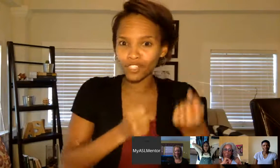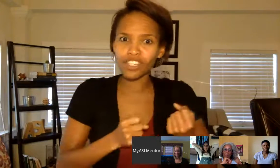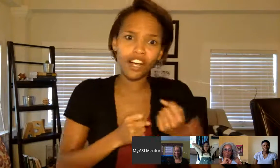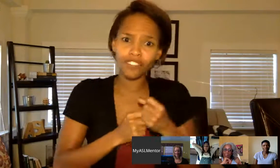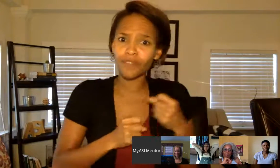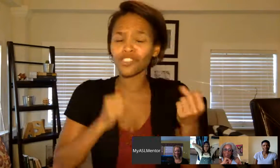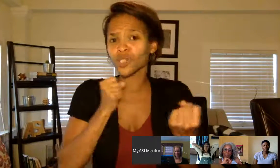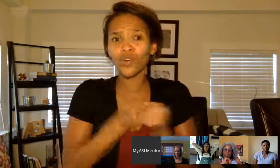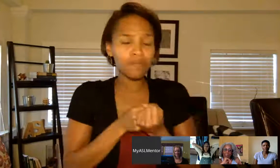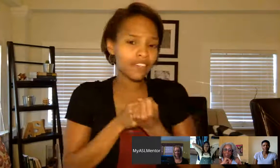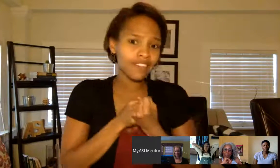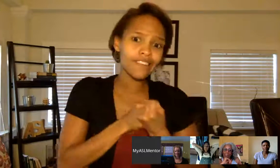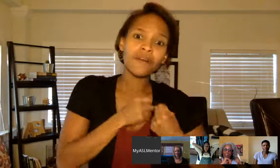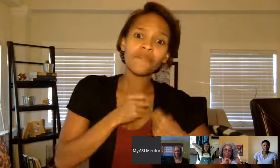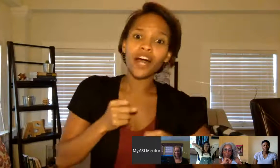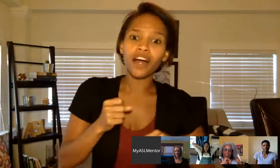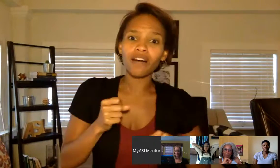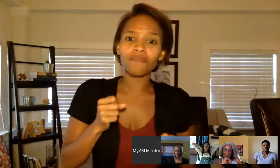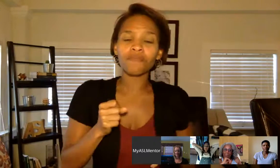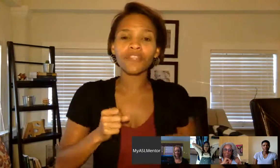by yourself, especially as women,